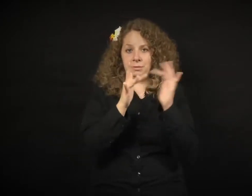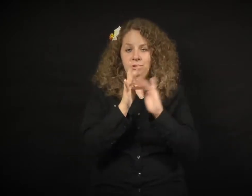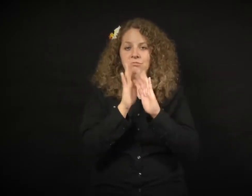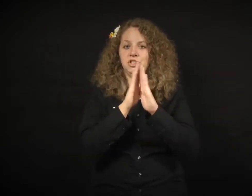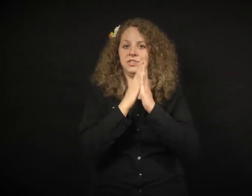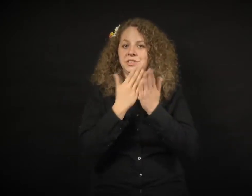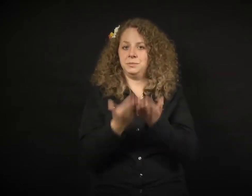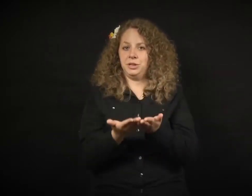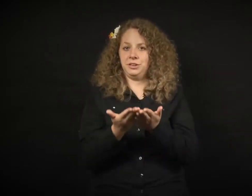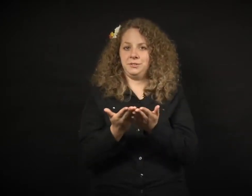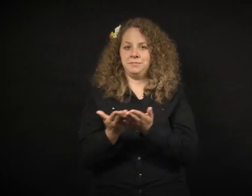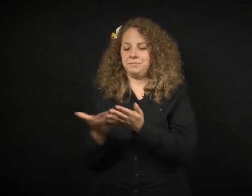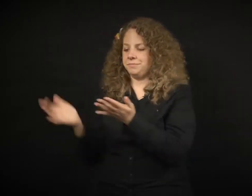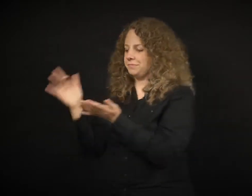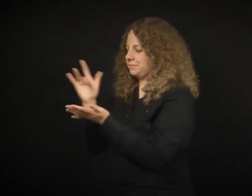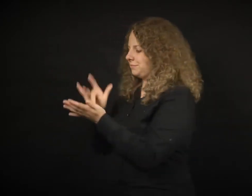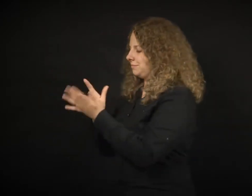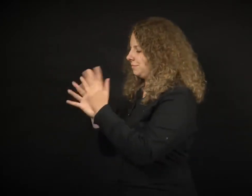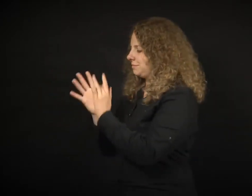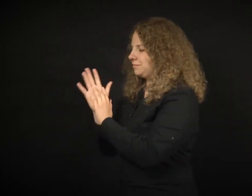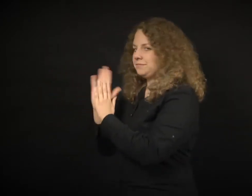Bible, Jesus' book,